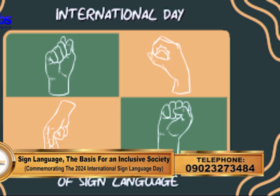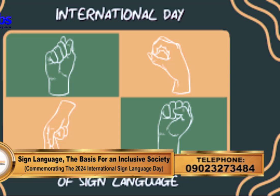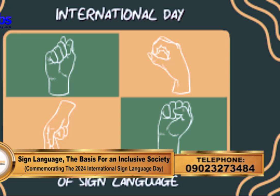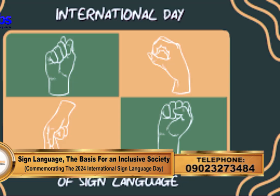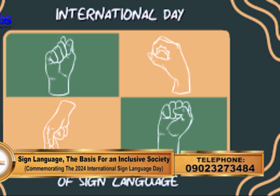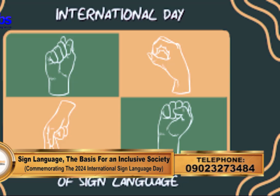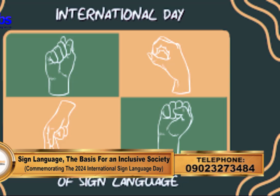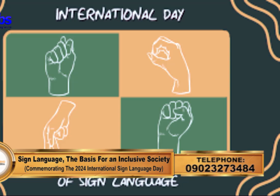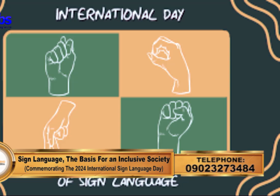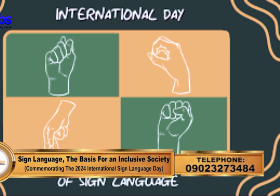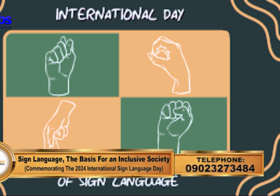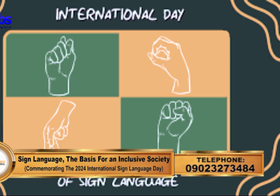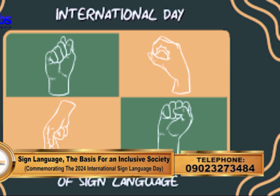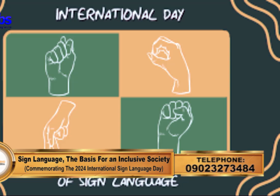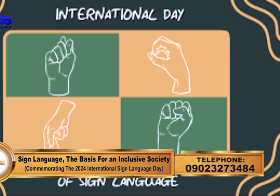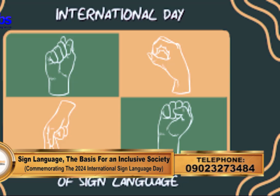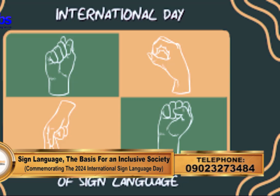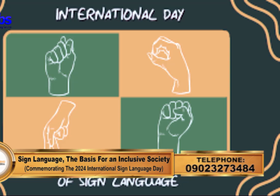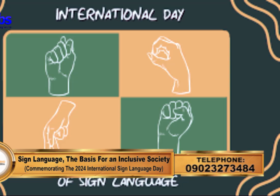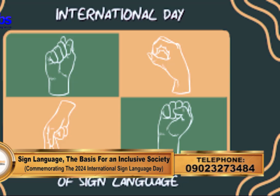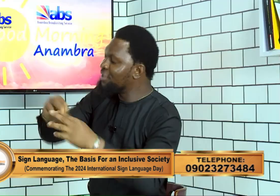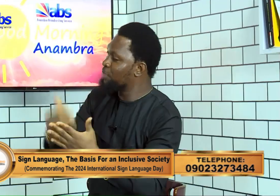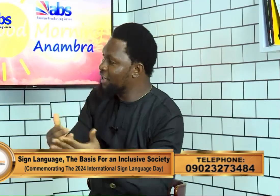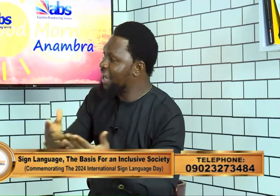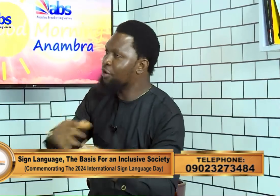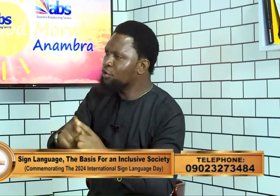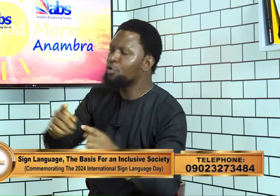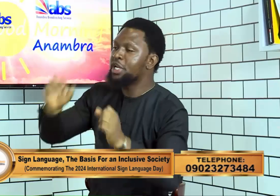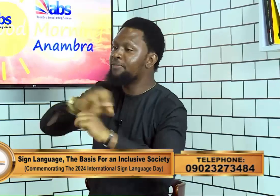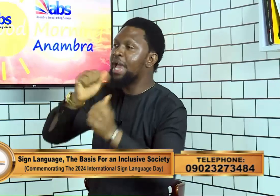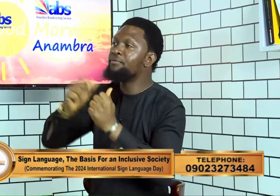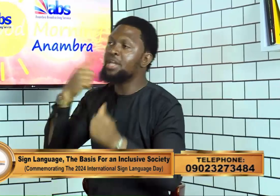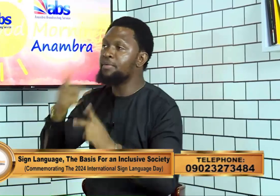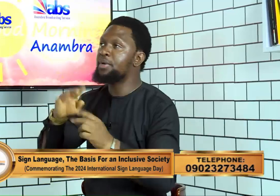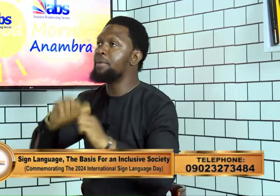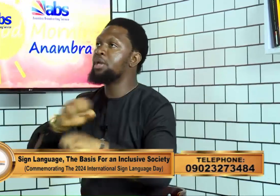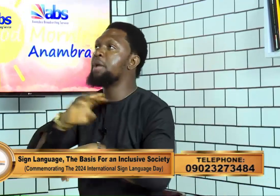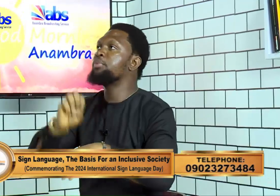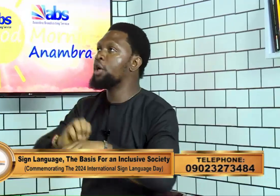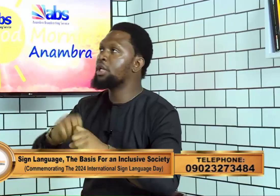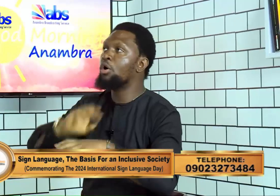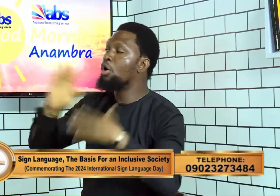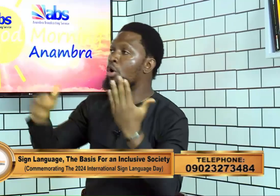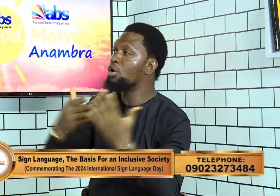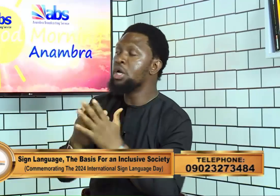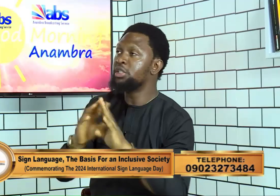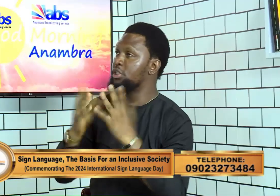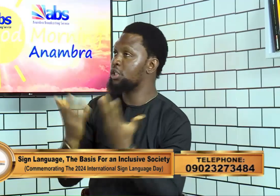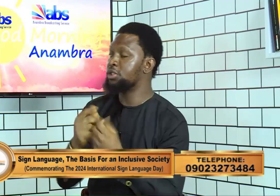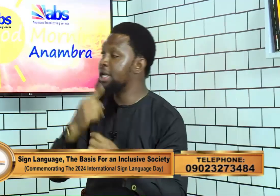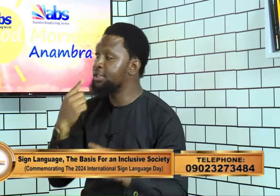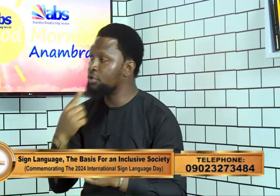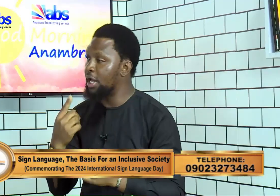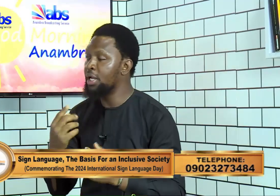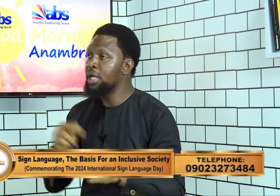also help to increase the money pay. To increase the money. And also, if every deaf people can be employed in all